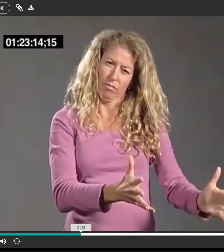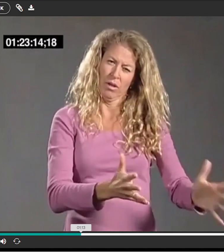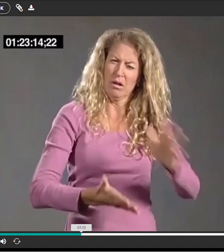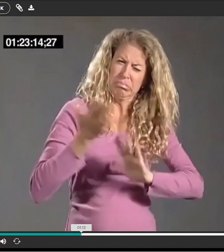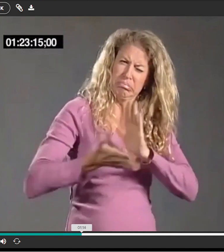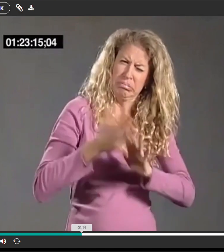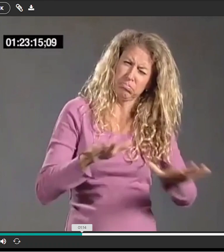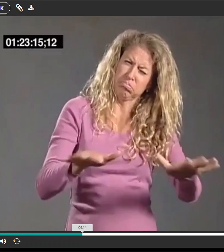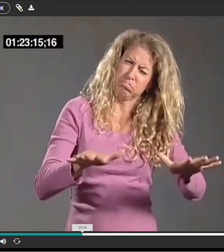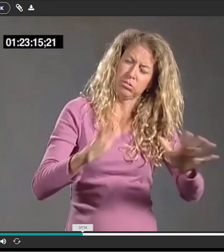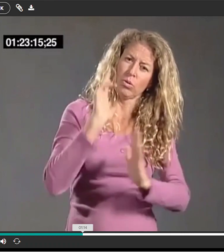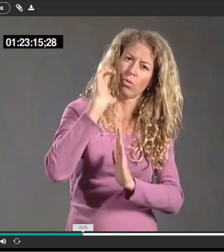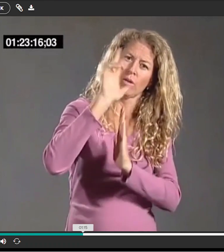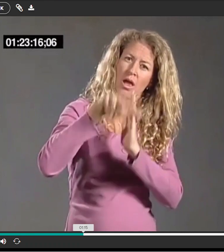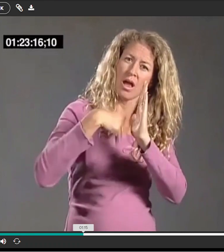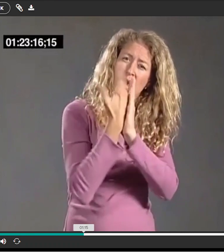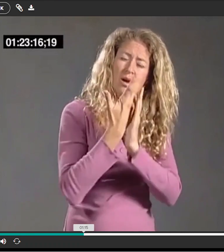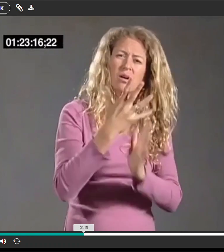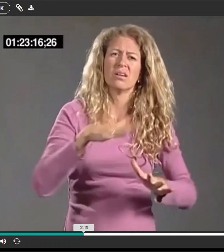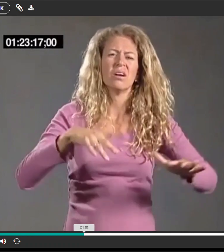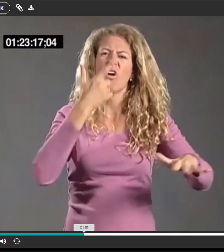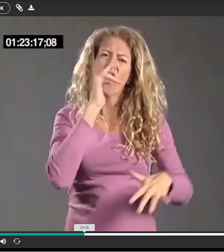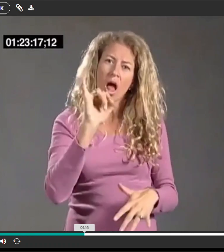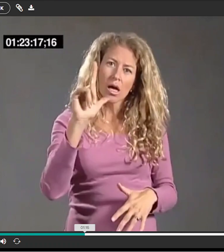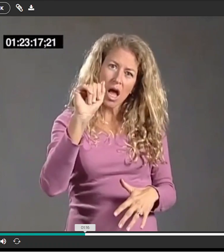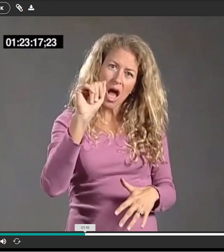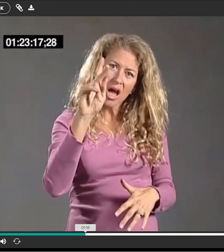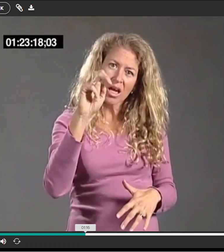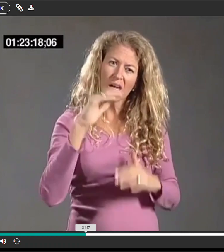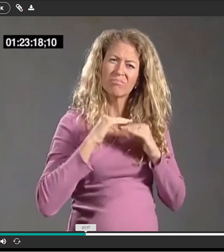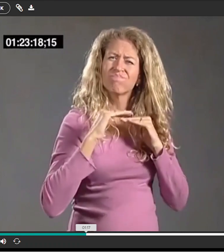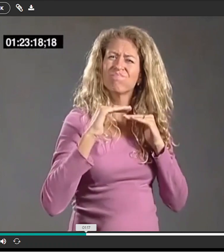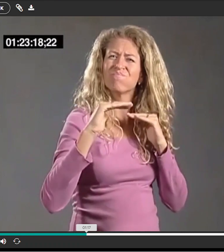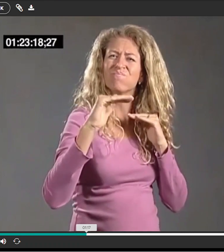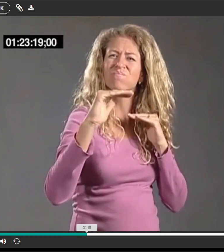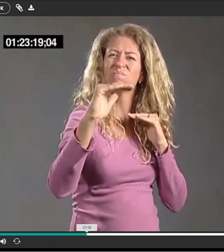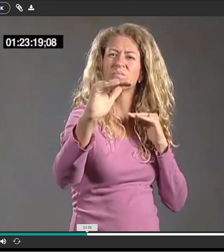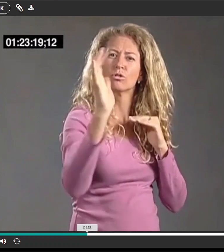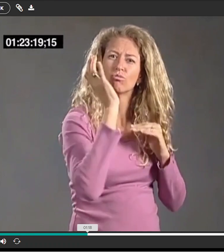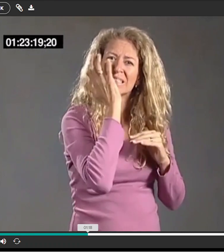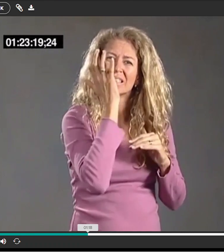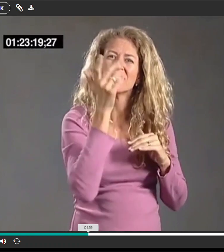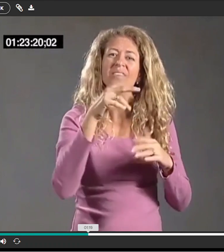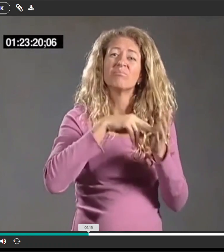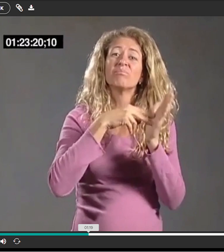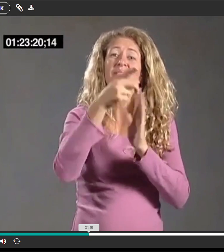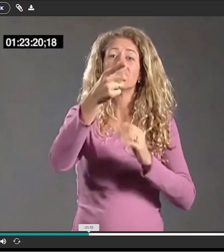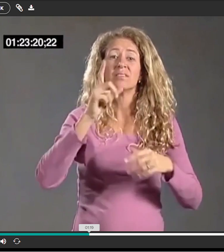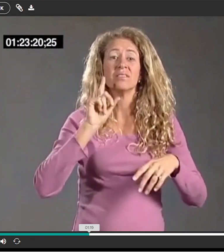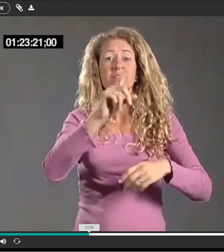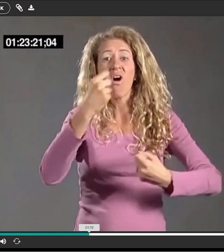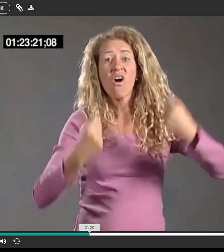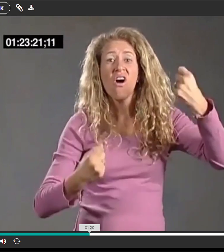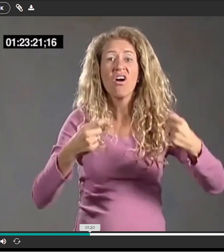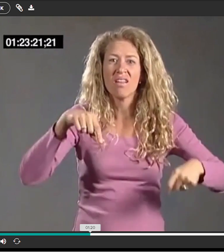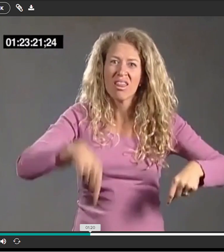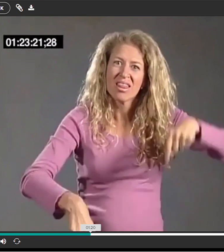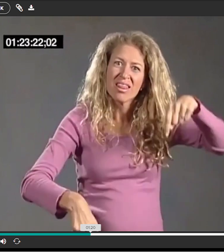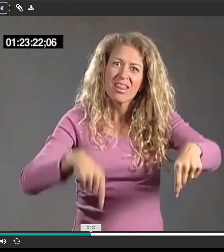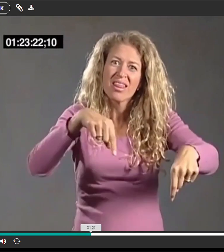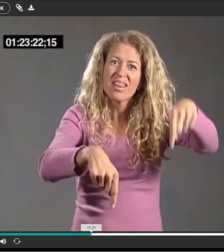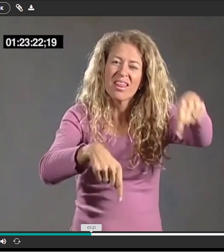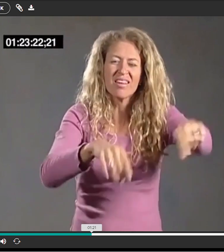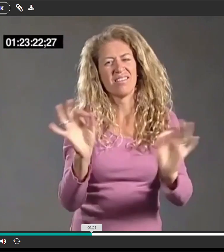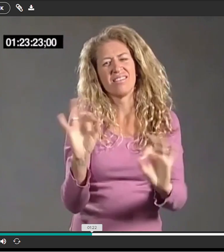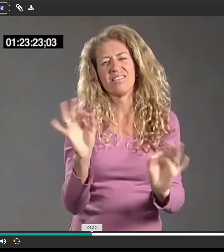out into my backyard area. I keep it running usually for about 3 hours until it looks like a lake in the backyard.